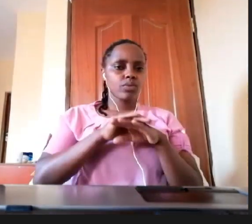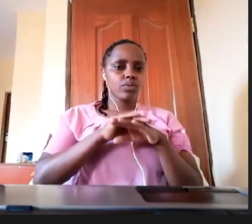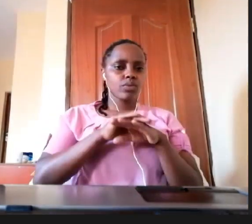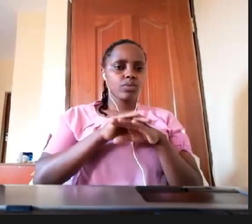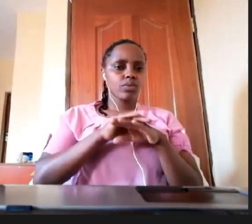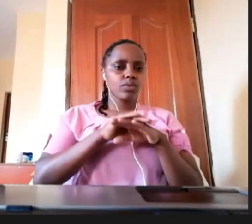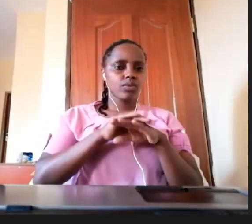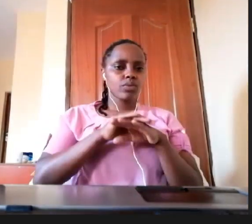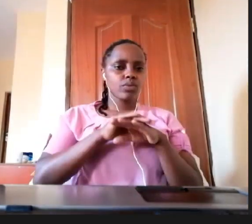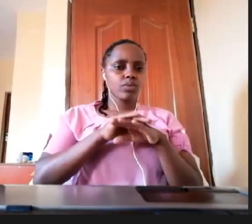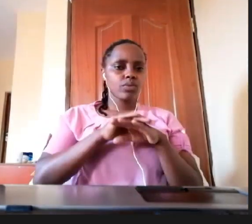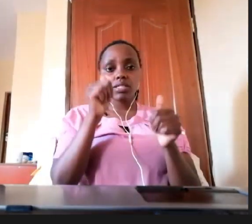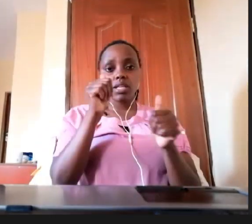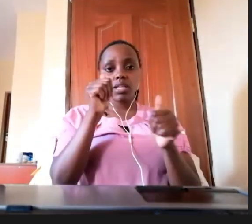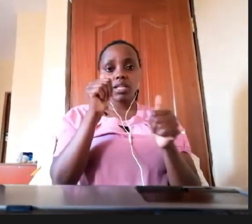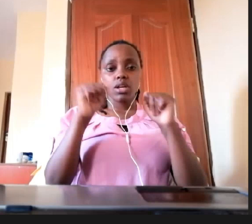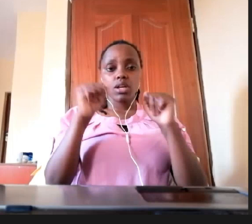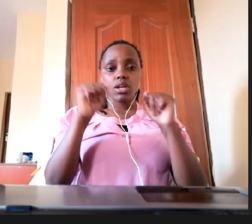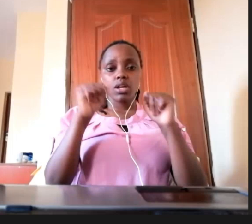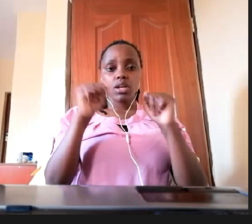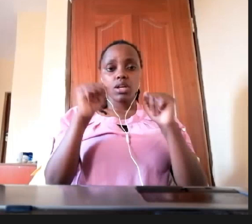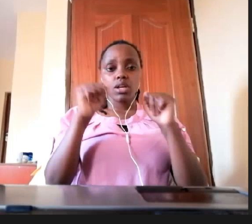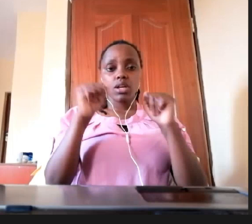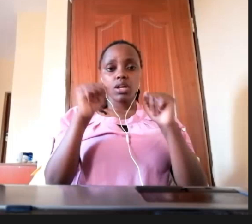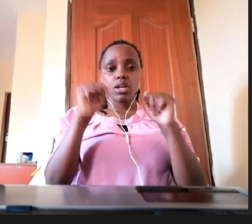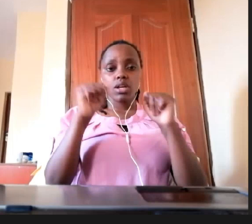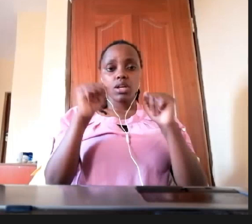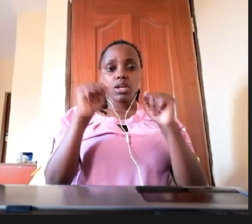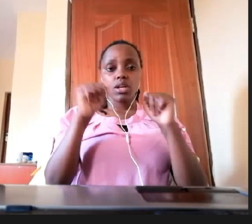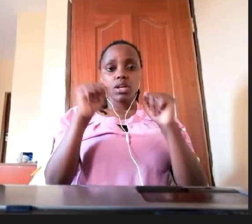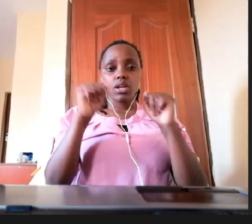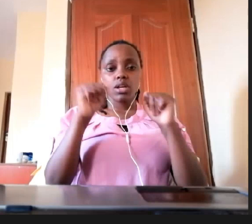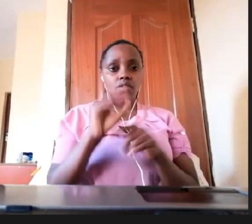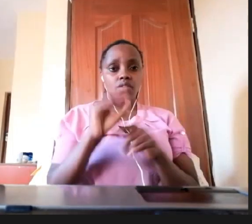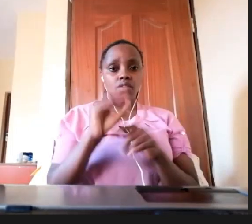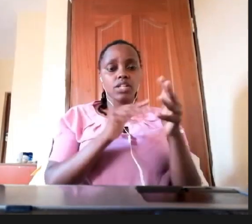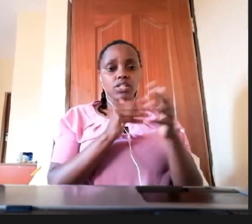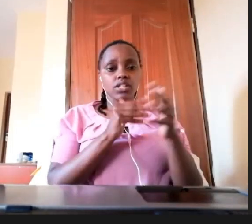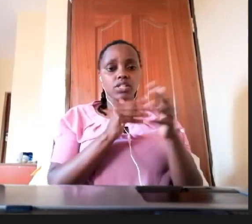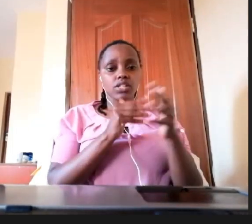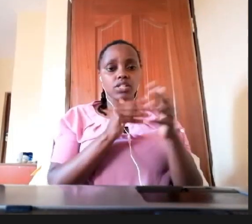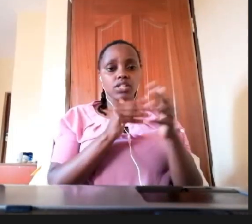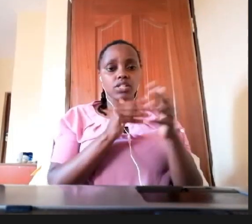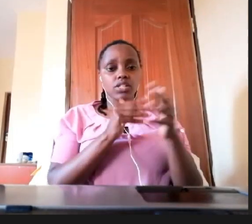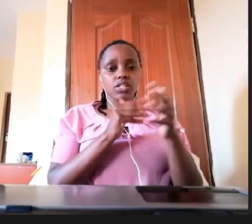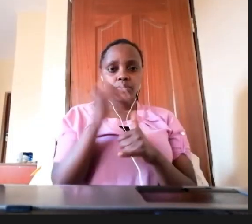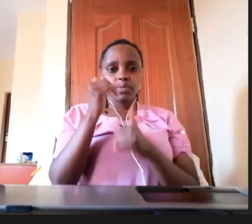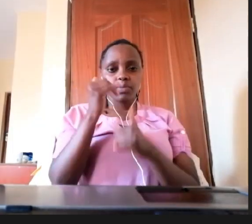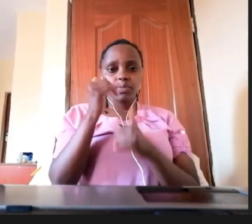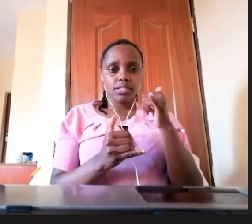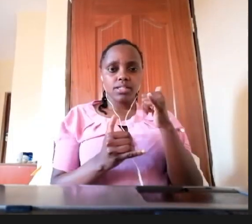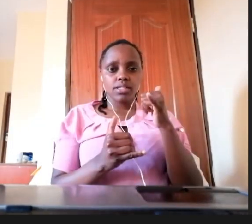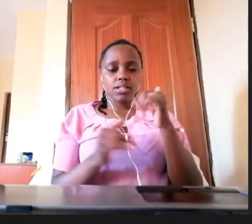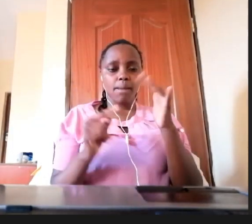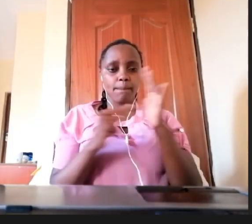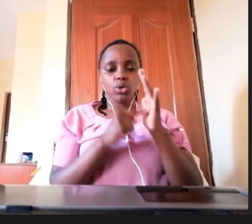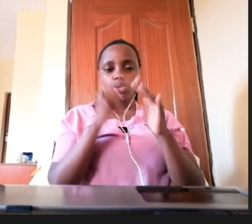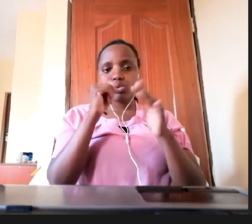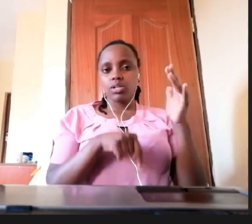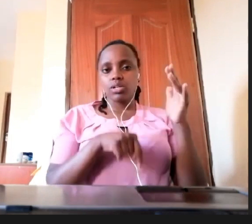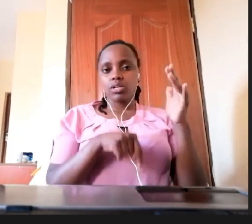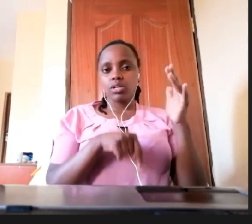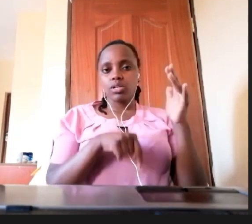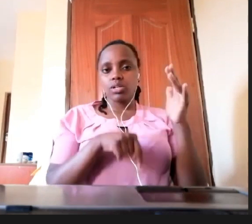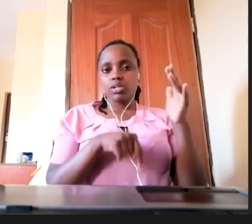a mechanism where we can have the same for the African Charter. My last observation would be we take the invitation from